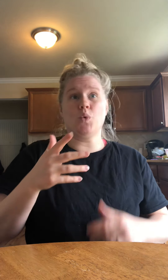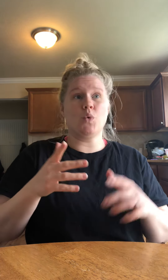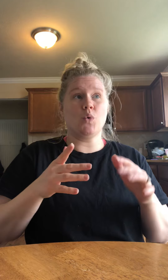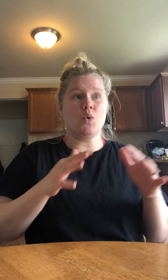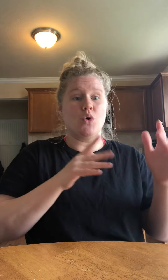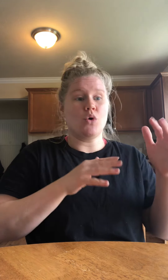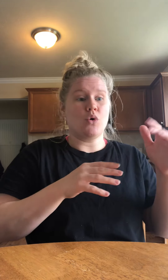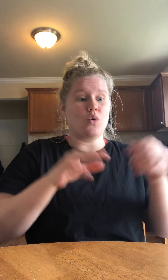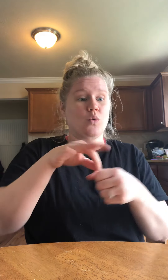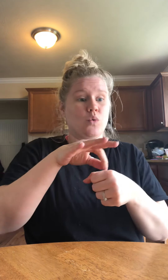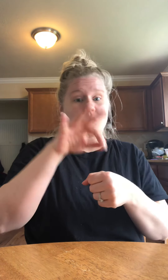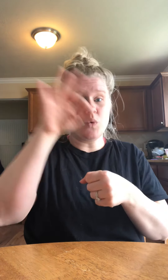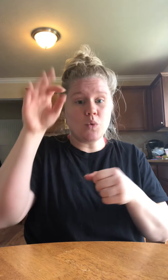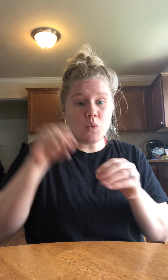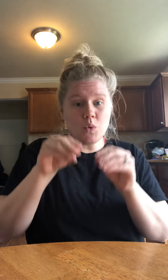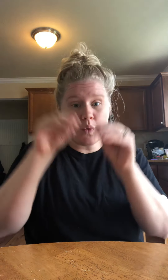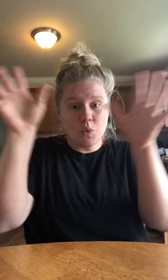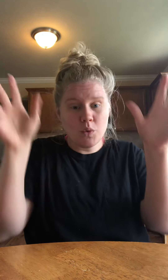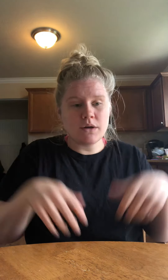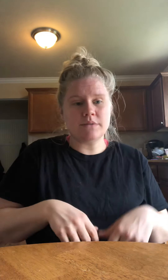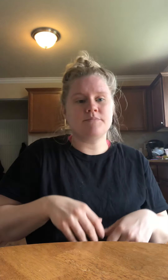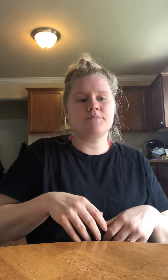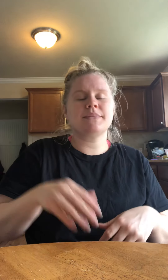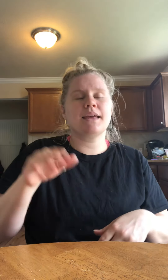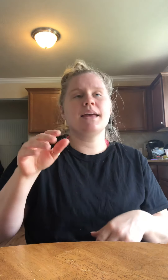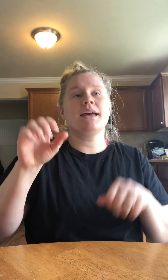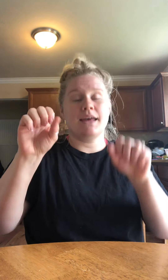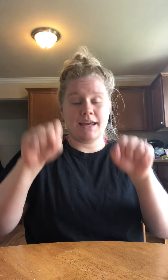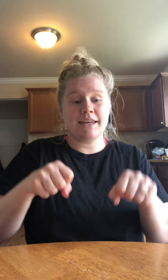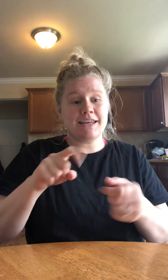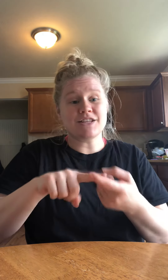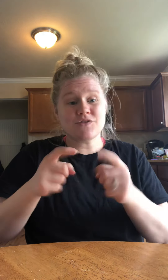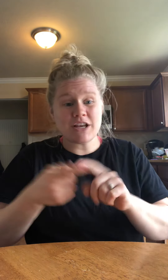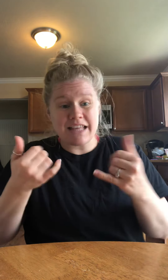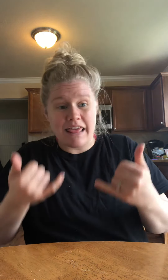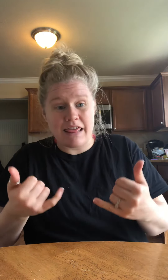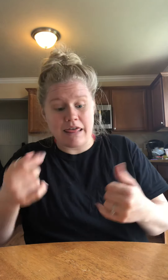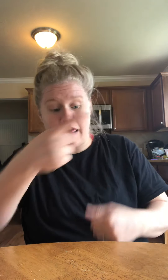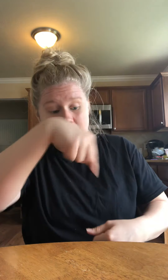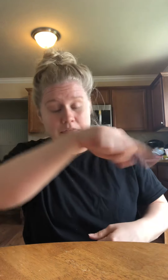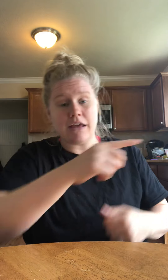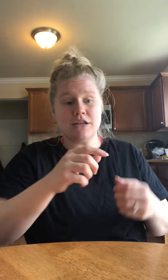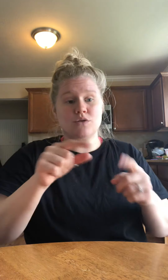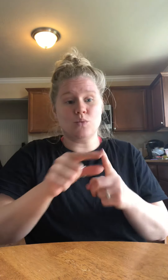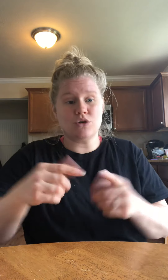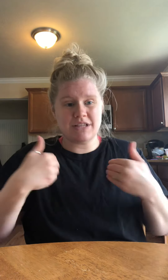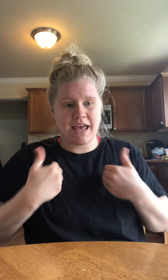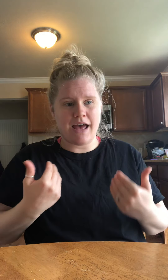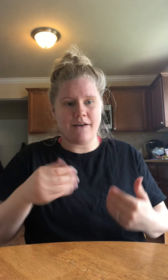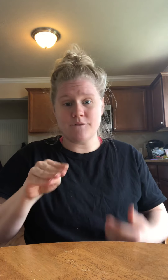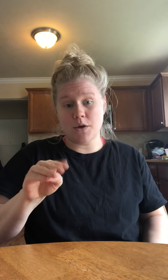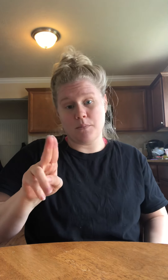Yes, friends, these words have mutant superpowers, in that they can